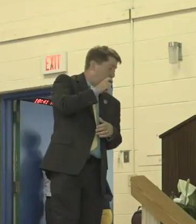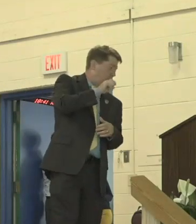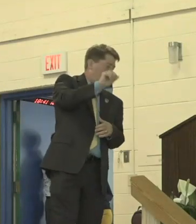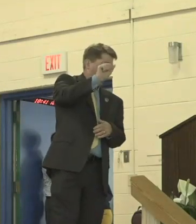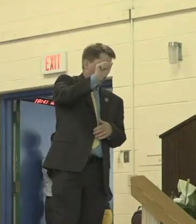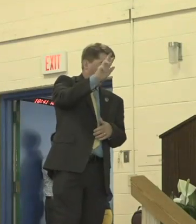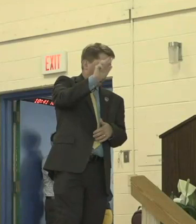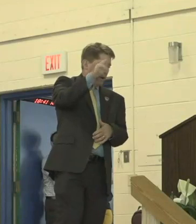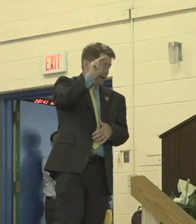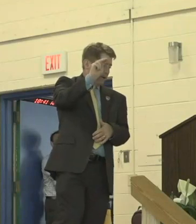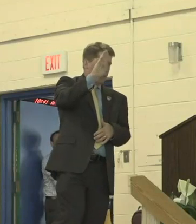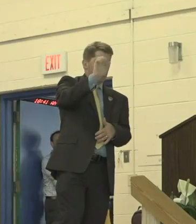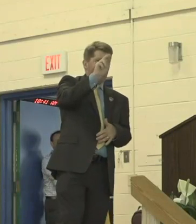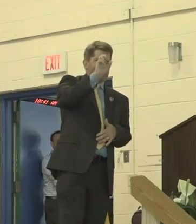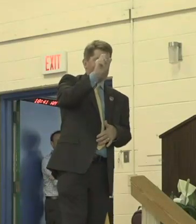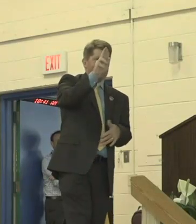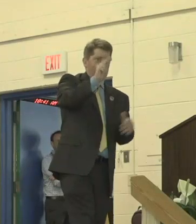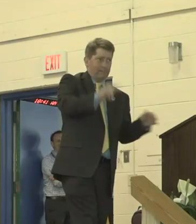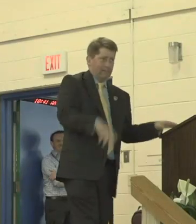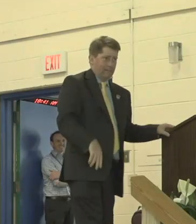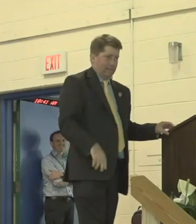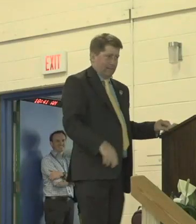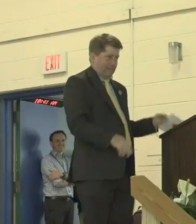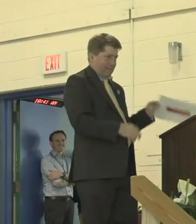And it goes to Mr. Aaron Benson.